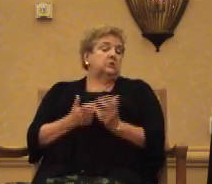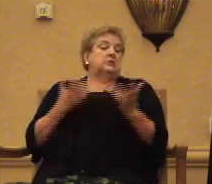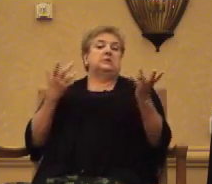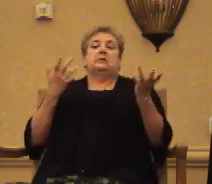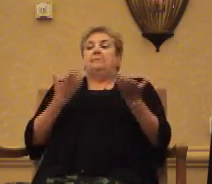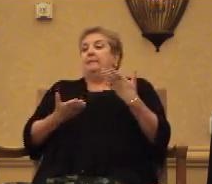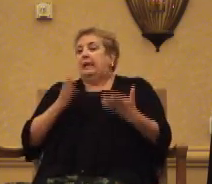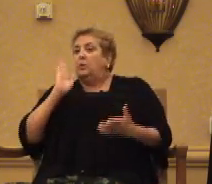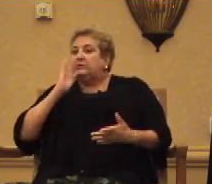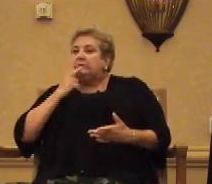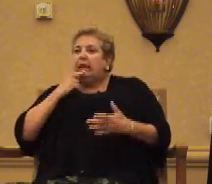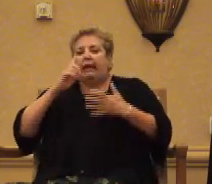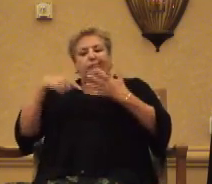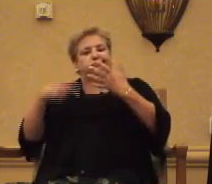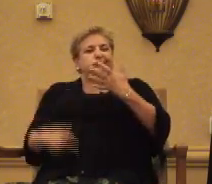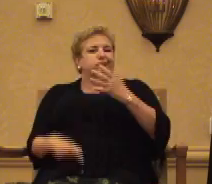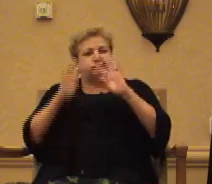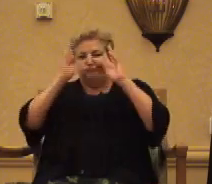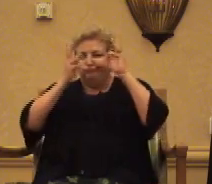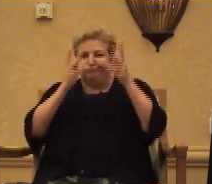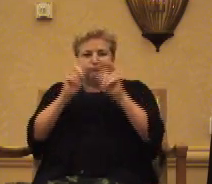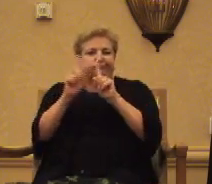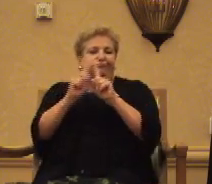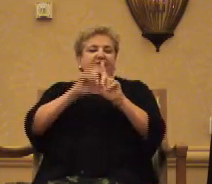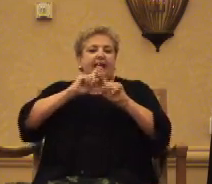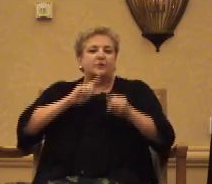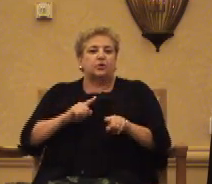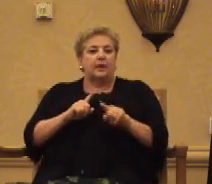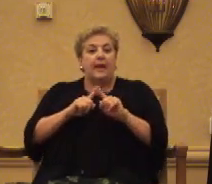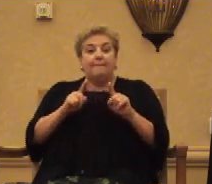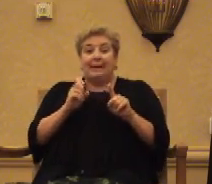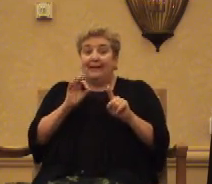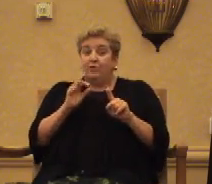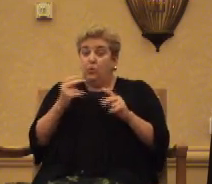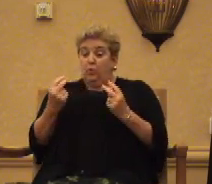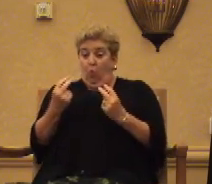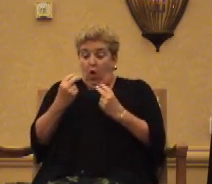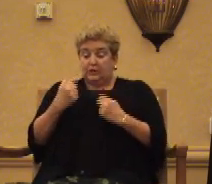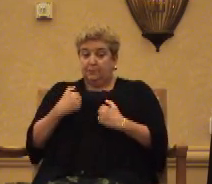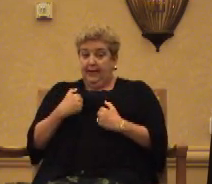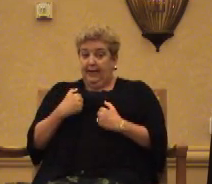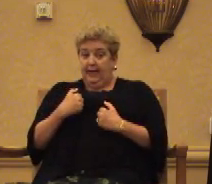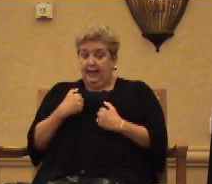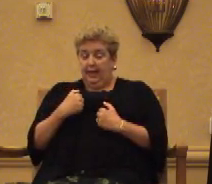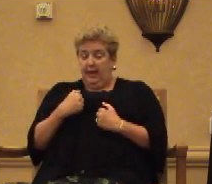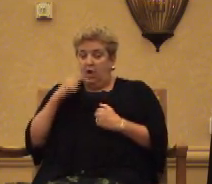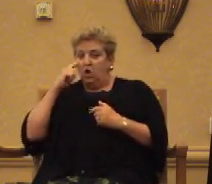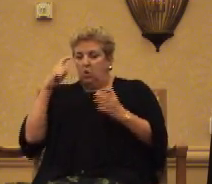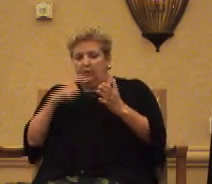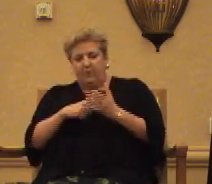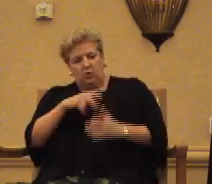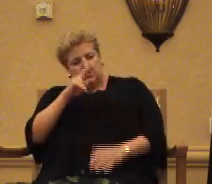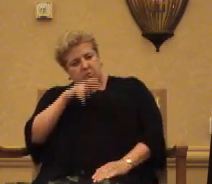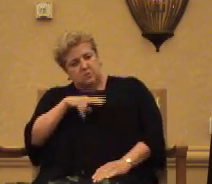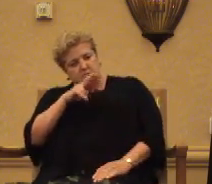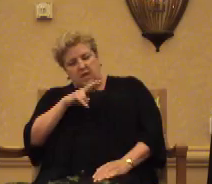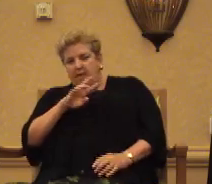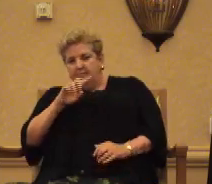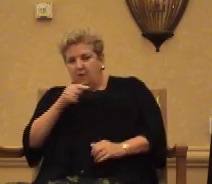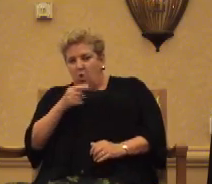told you all kinds of stuff. But if you'd have watched me, you would have seen that the only time I seem to look like I'm